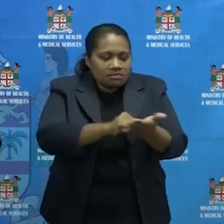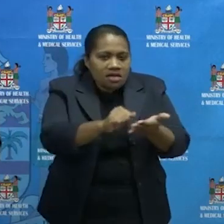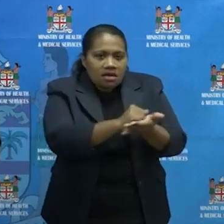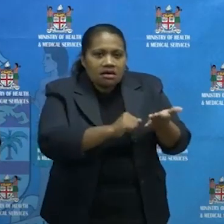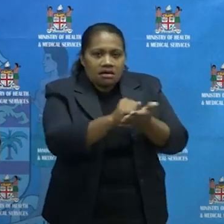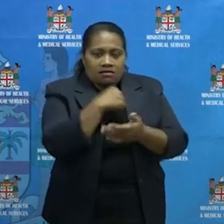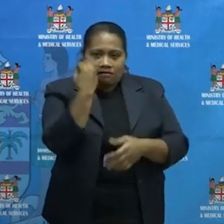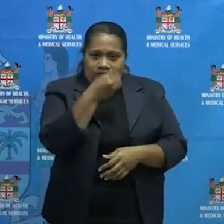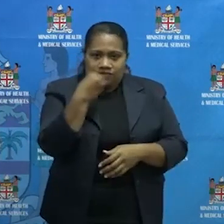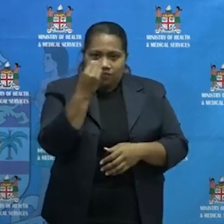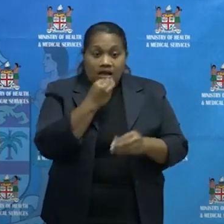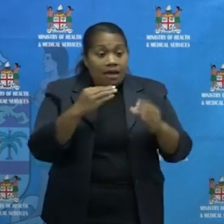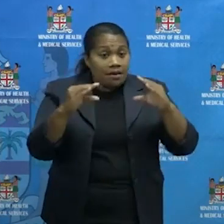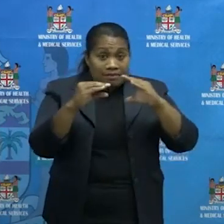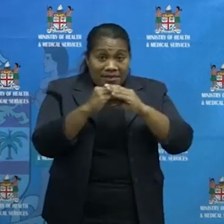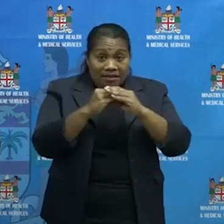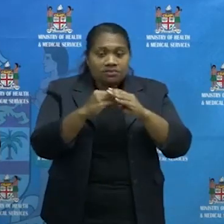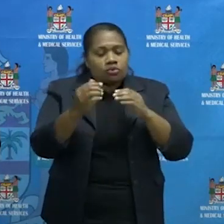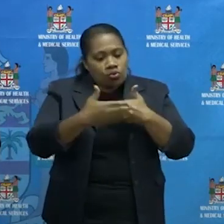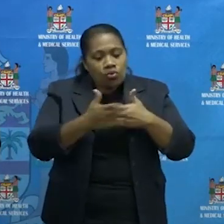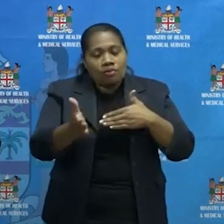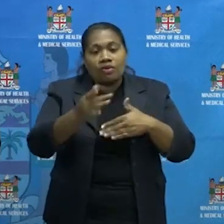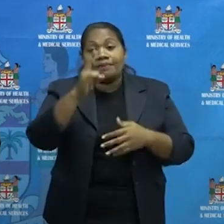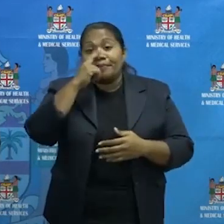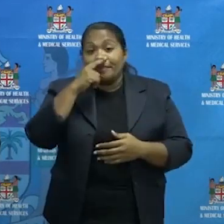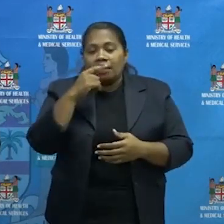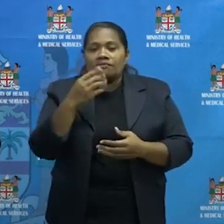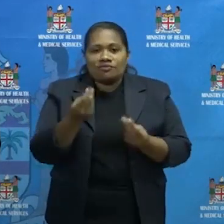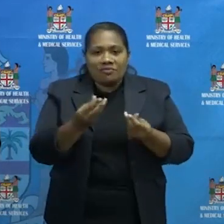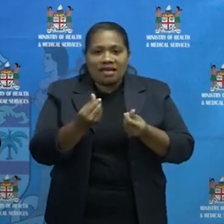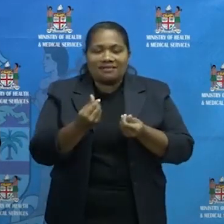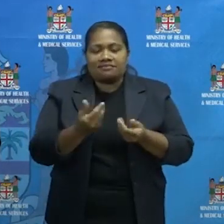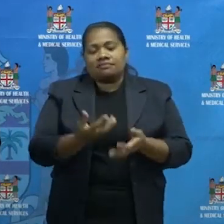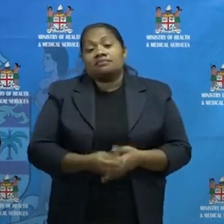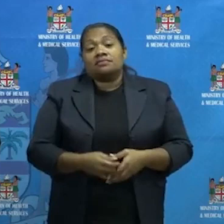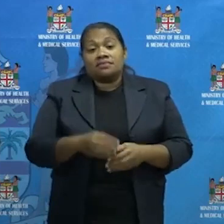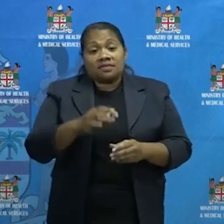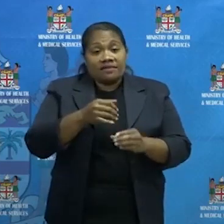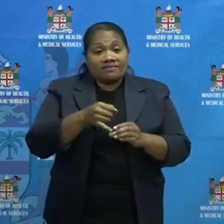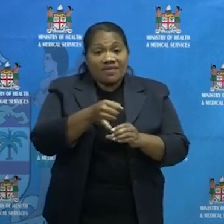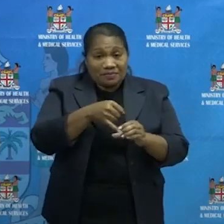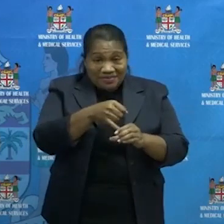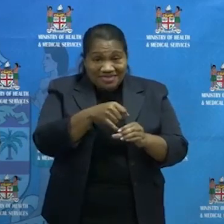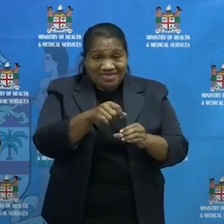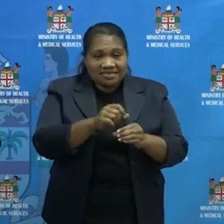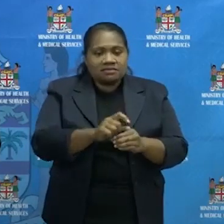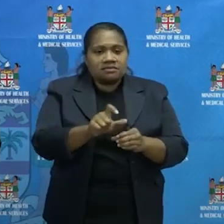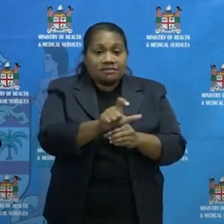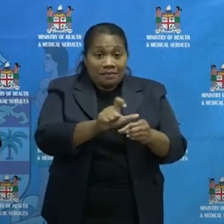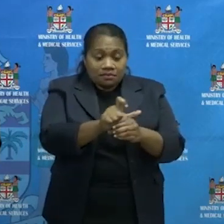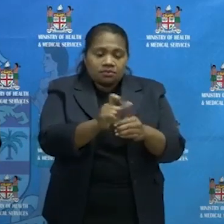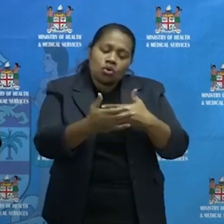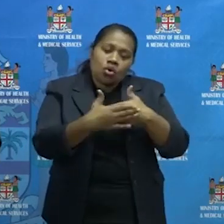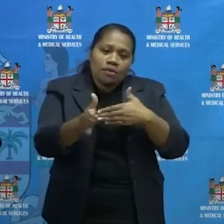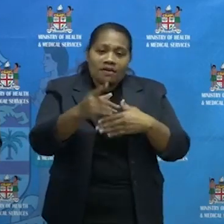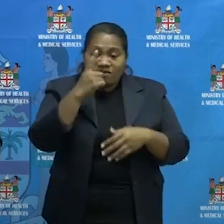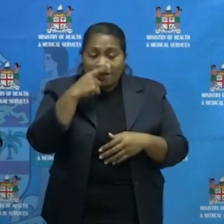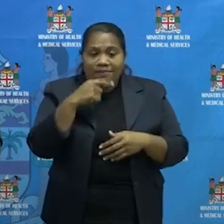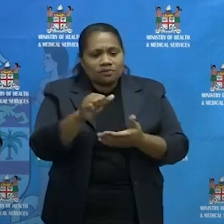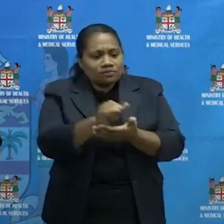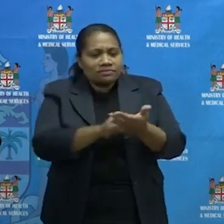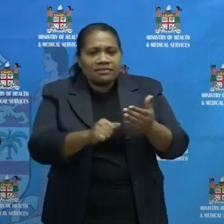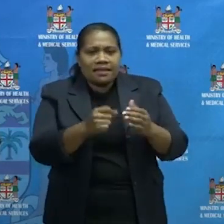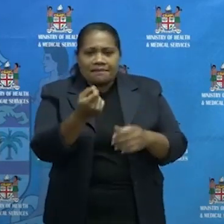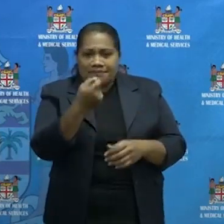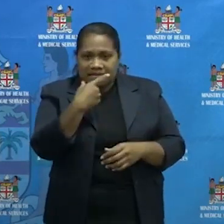Banks can open so that people can get money. Pharmacies can open so that people can get medicine.